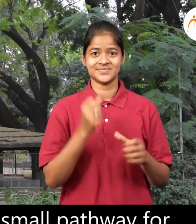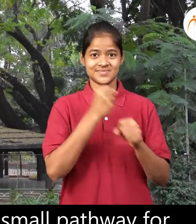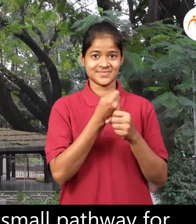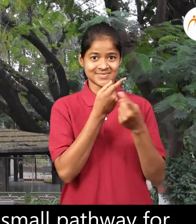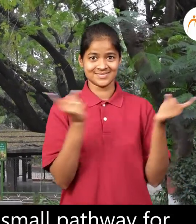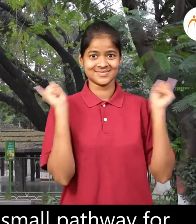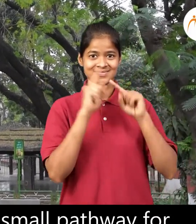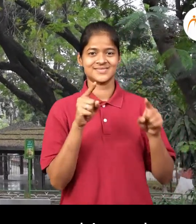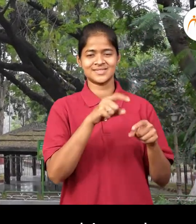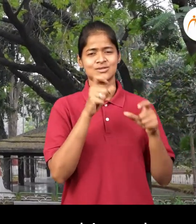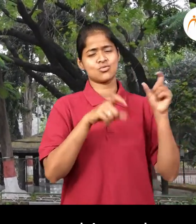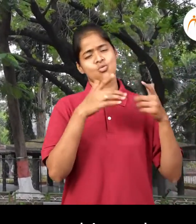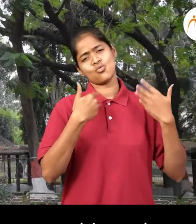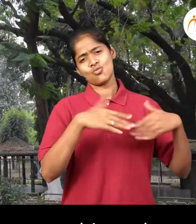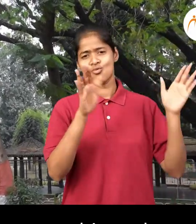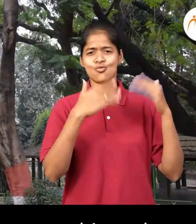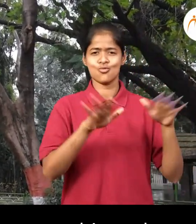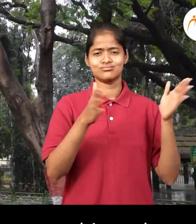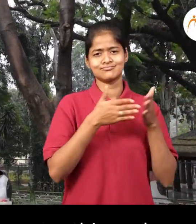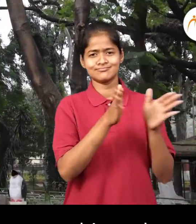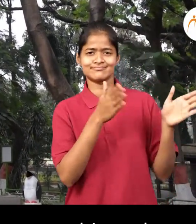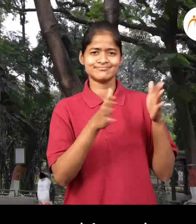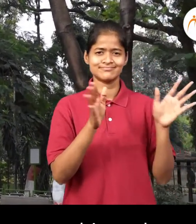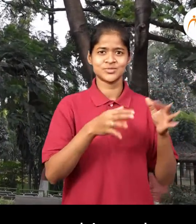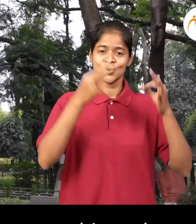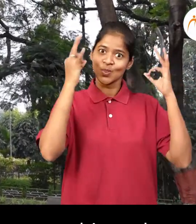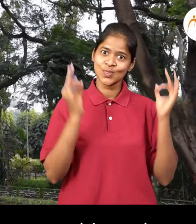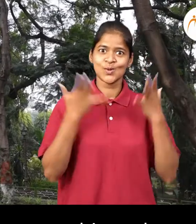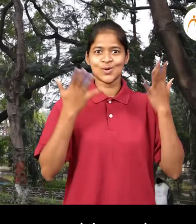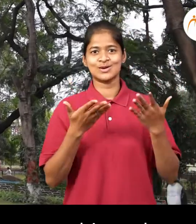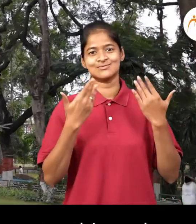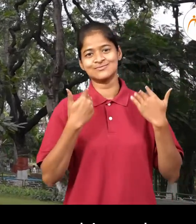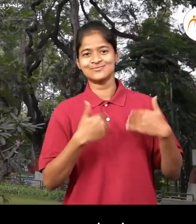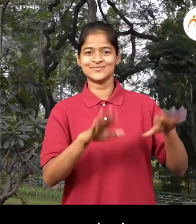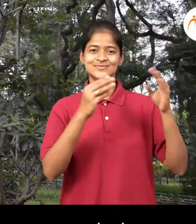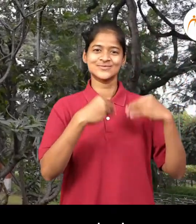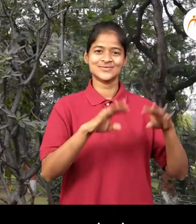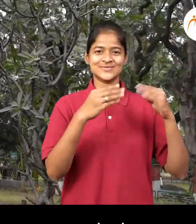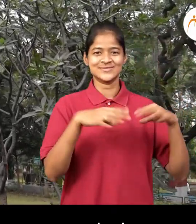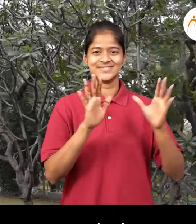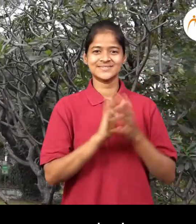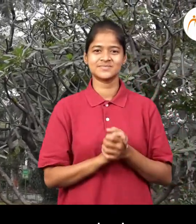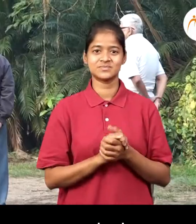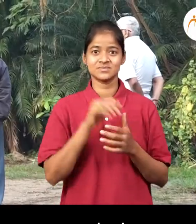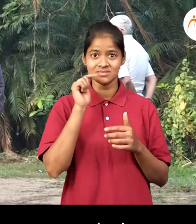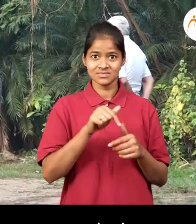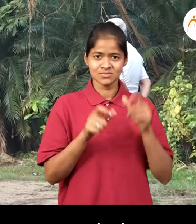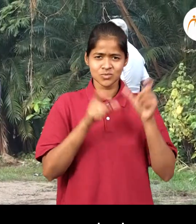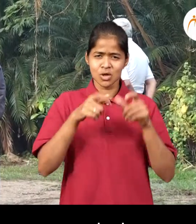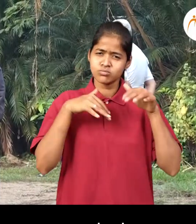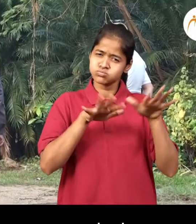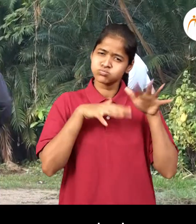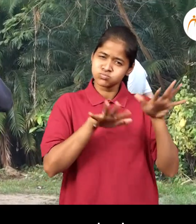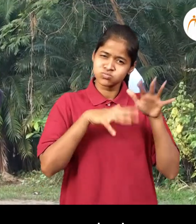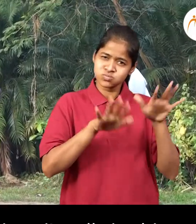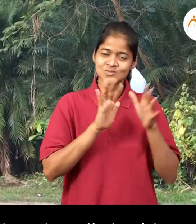here everyone is free to enter this park this park is always crowded